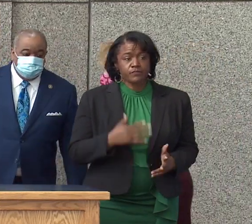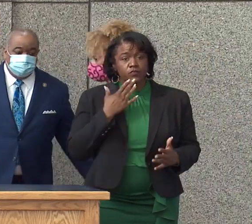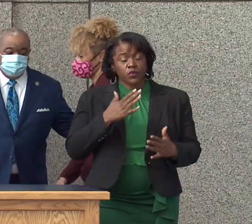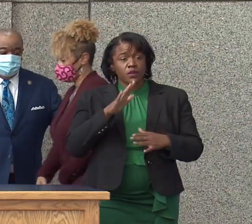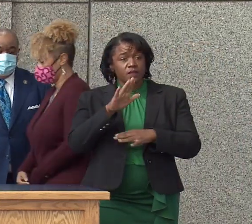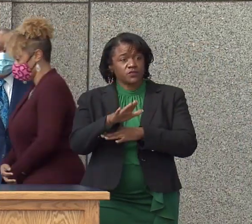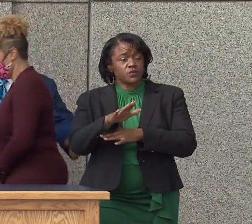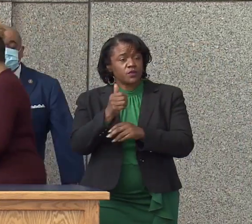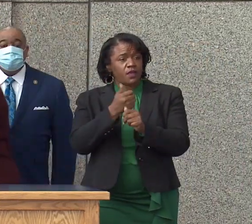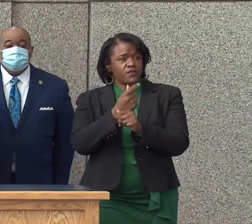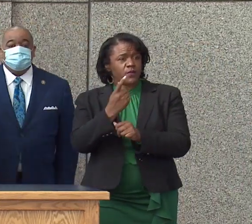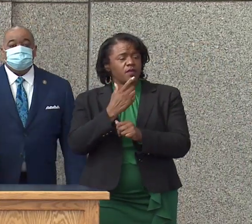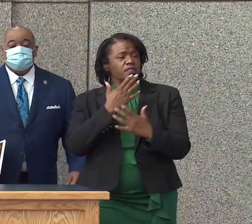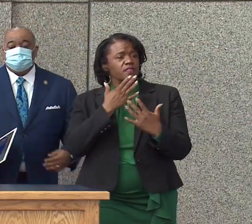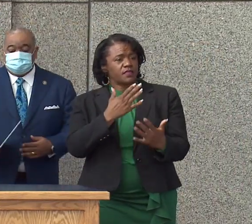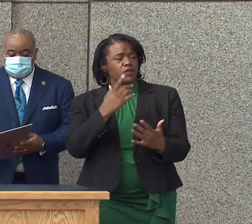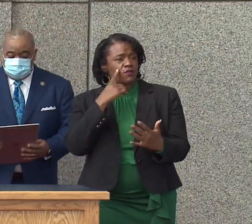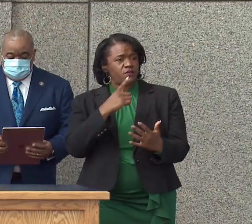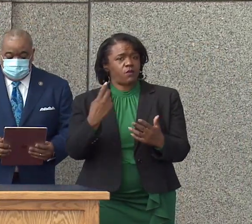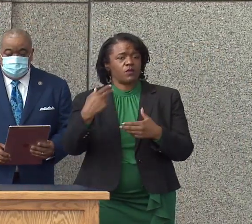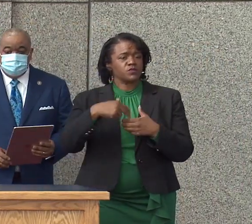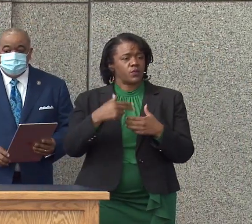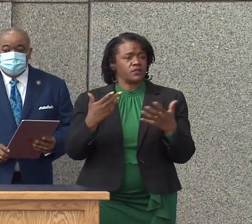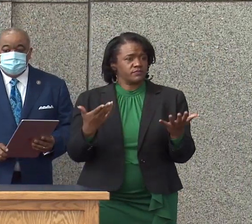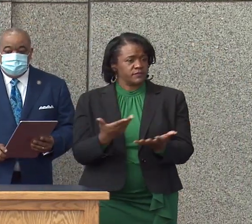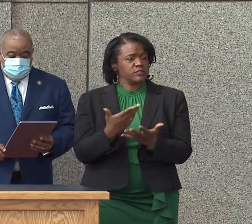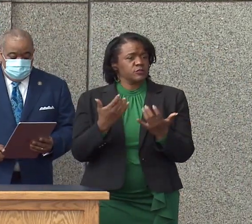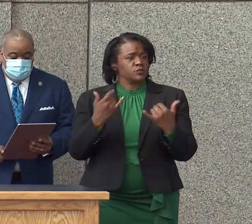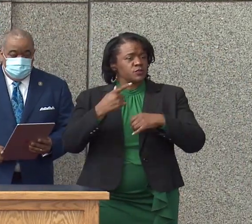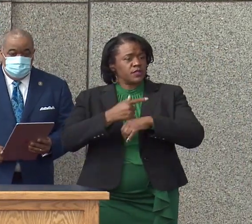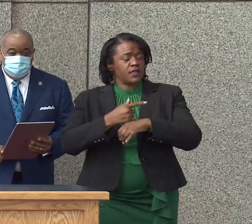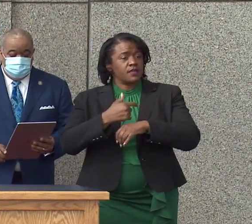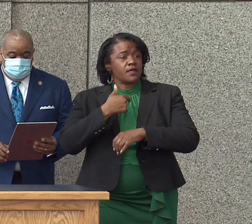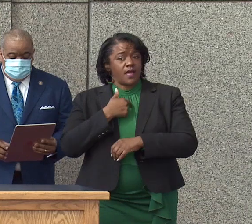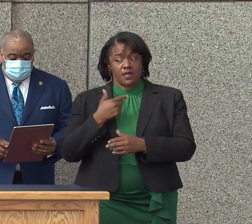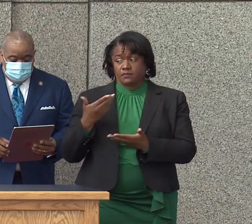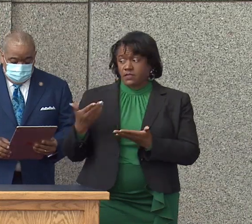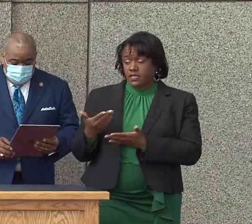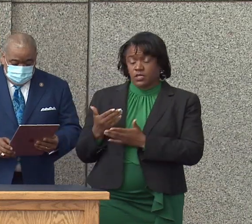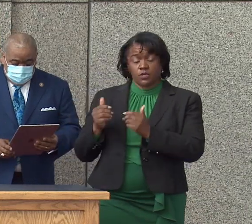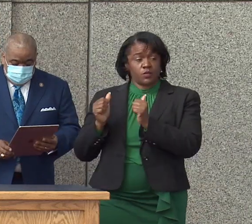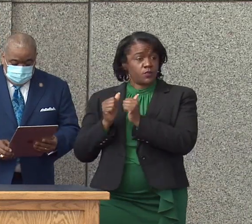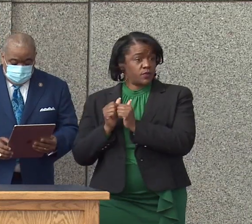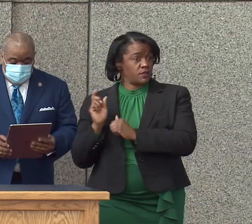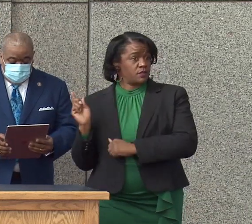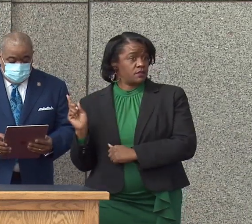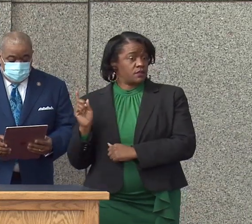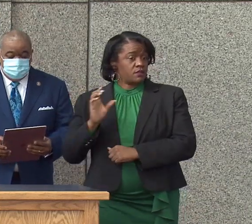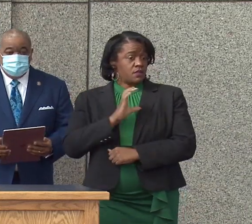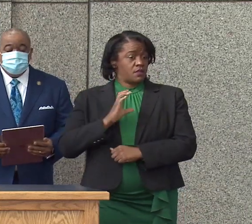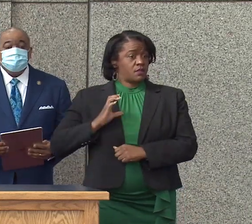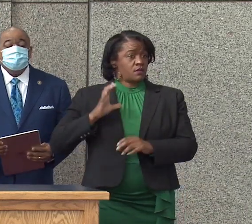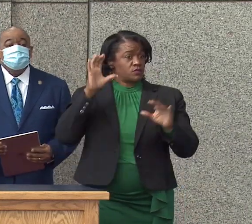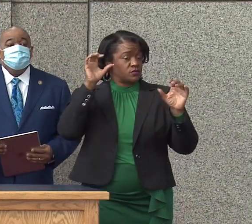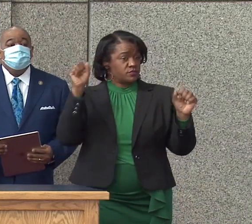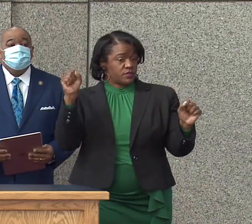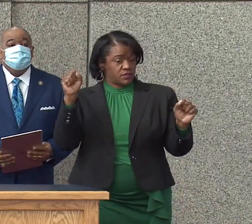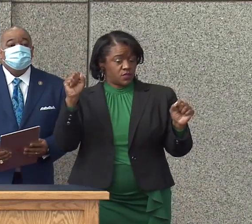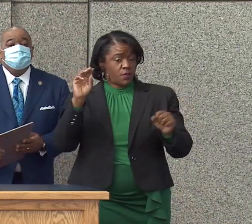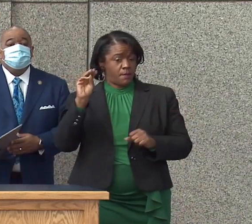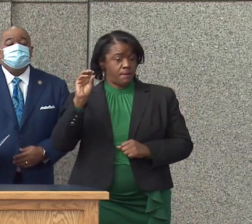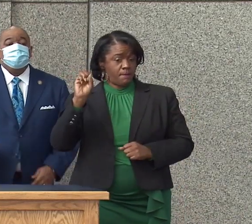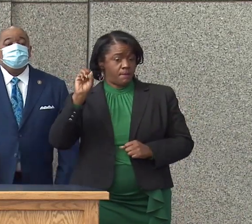Good afternoon, everyone, and thank you for being here today. I am joined today by Council President Nick